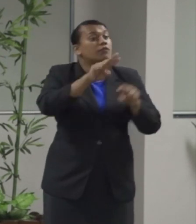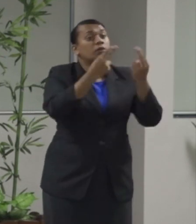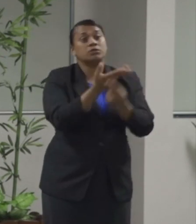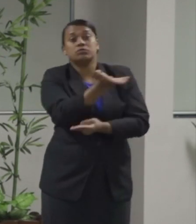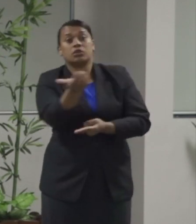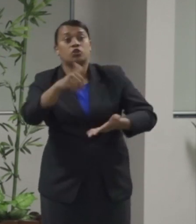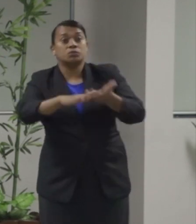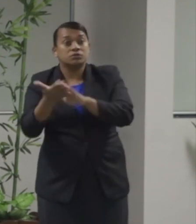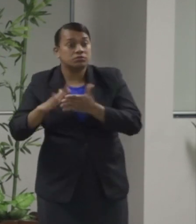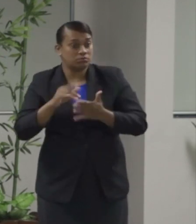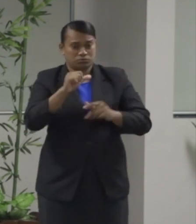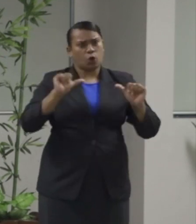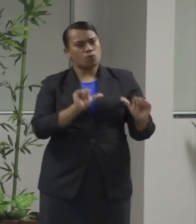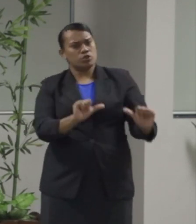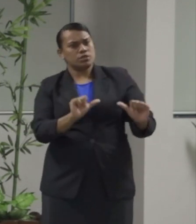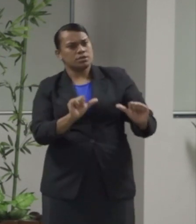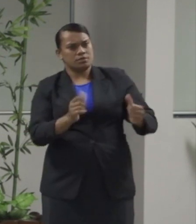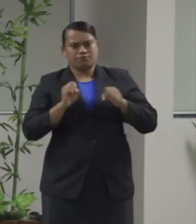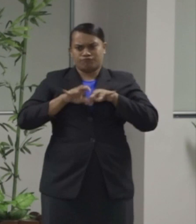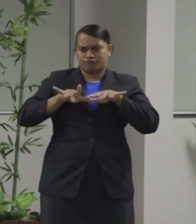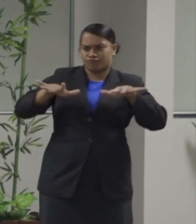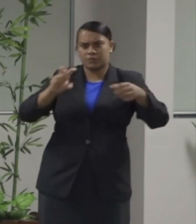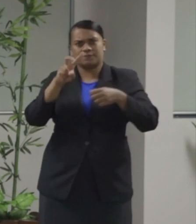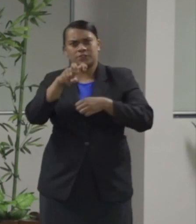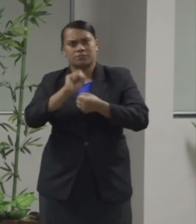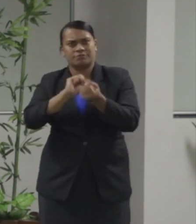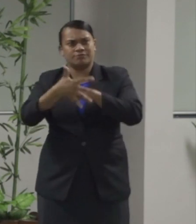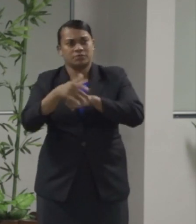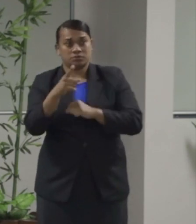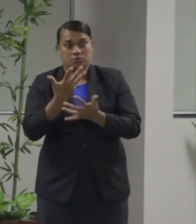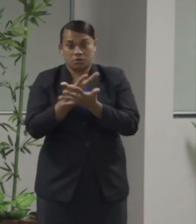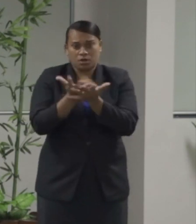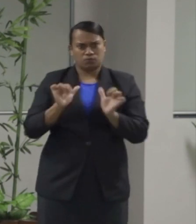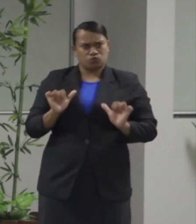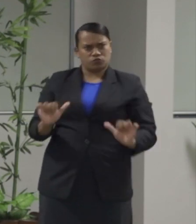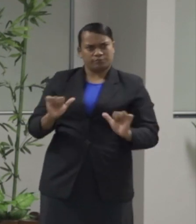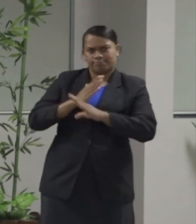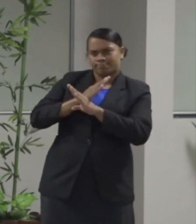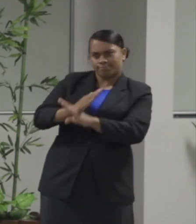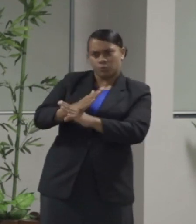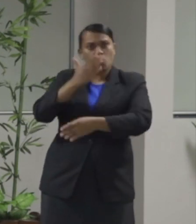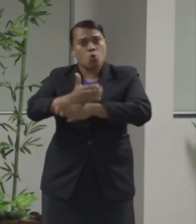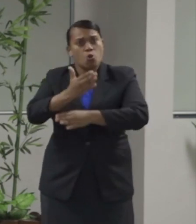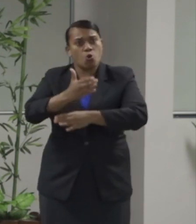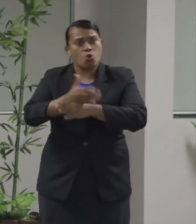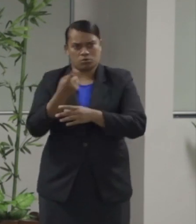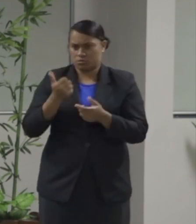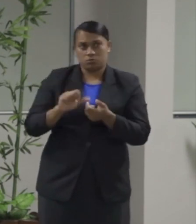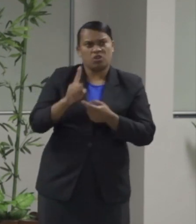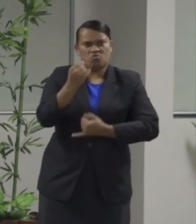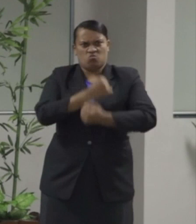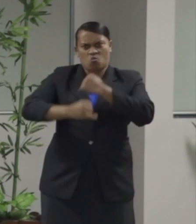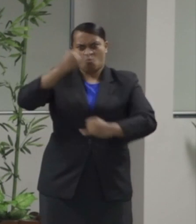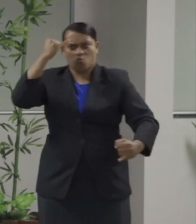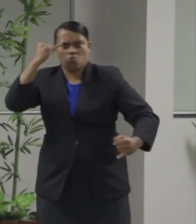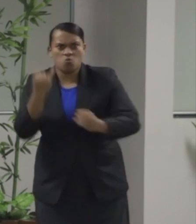will be protected from the spread. It's a win for COVID-19 containment efforts, because even the worst case scenario,